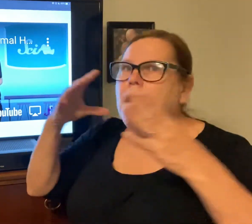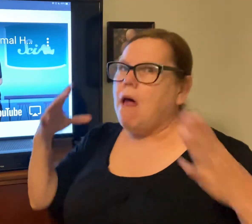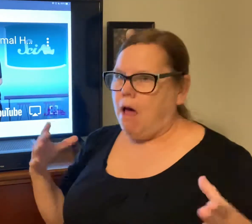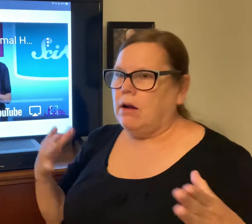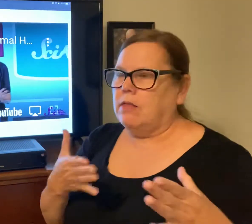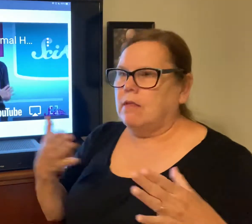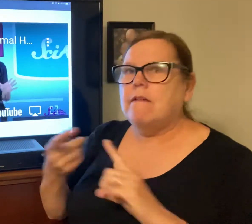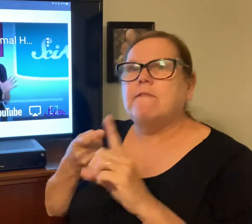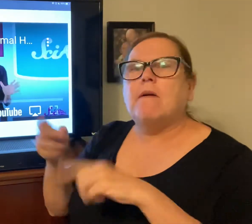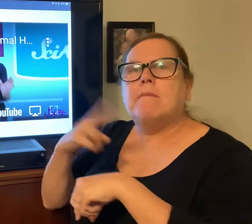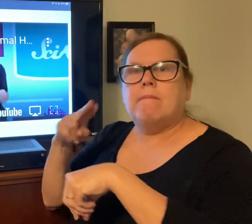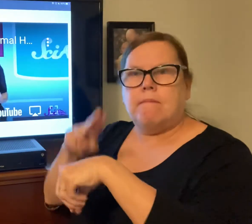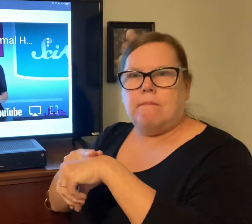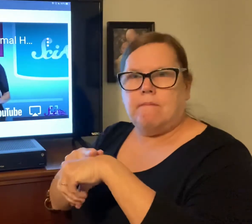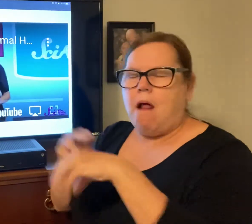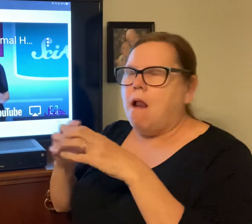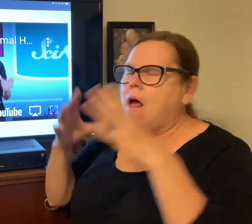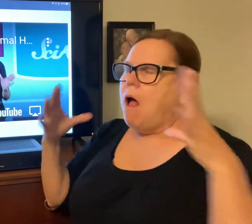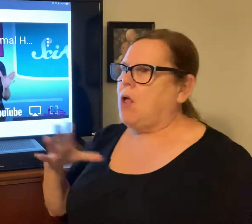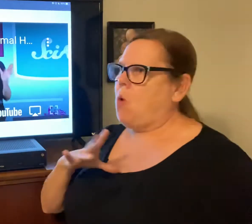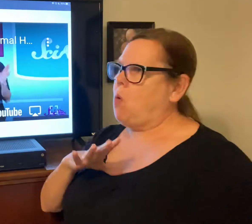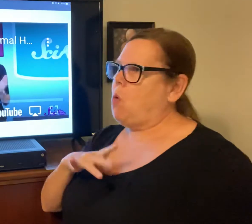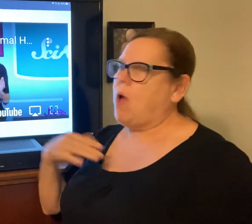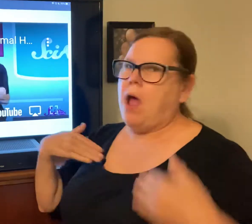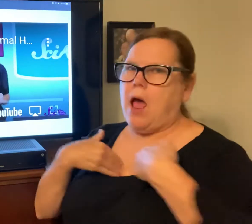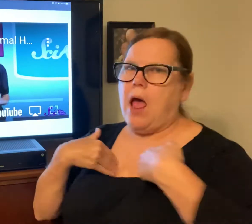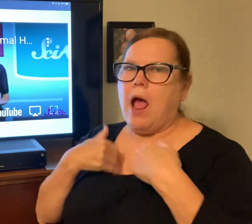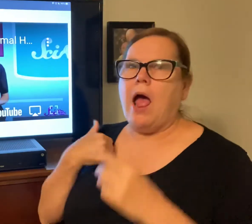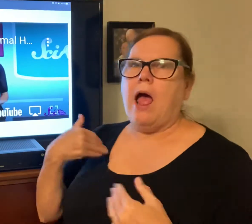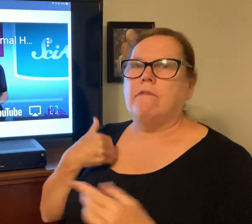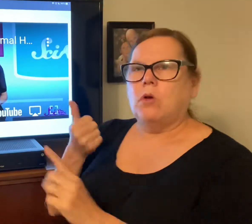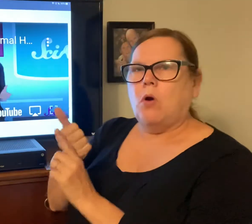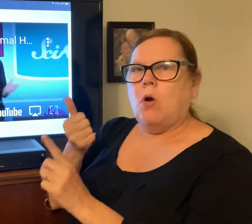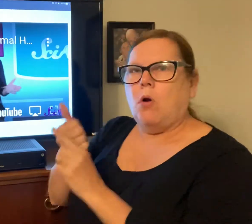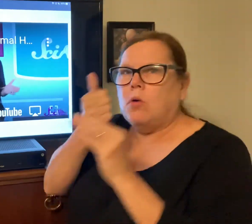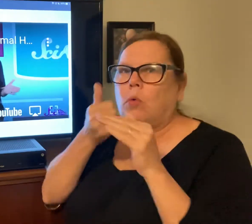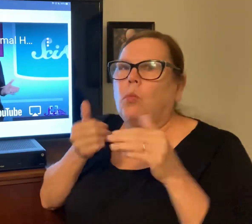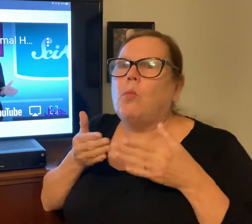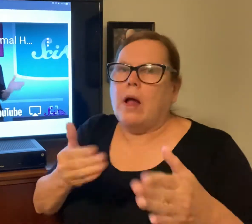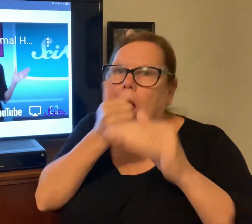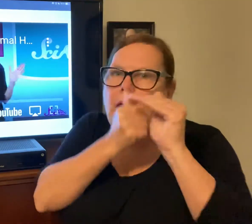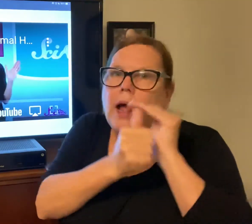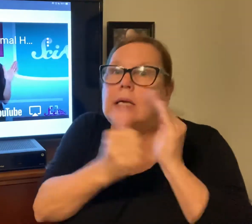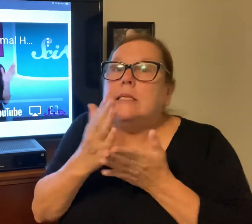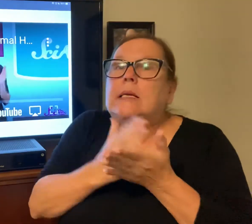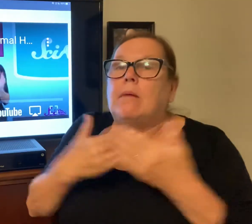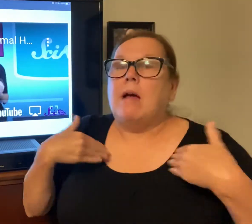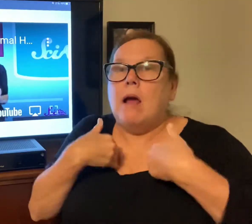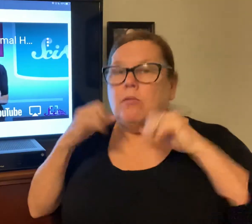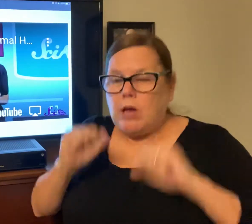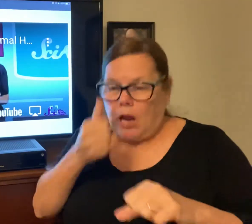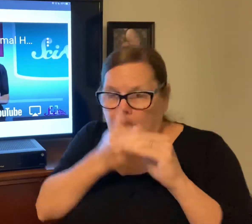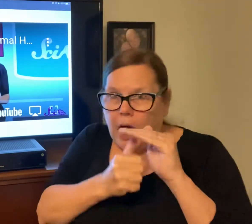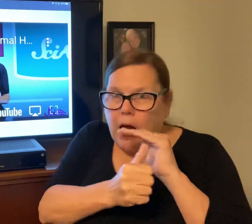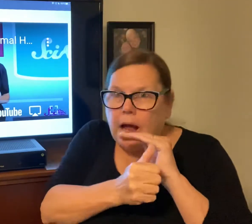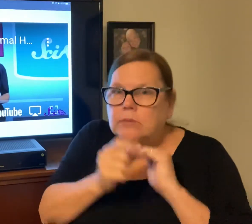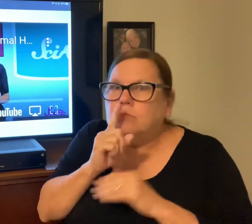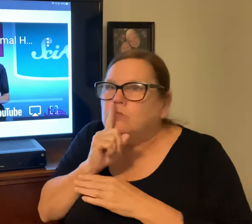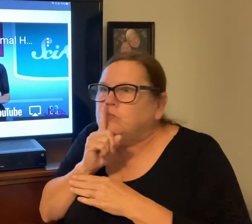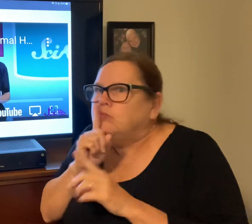from nature. There are lots of kinds of animals that have their own kind of hide and seek. Some animals hide so they can sneak up on their